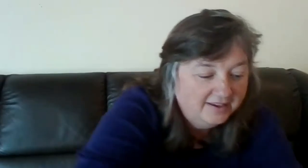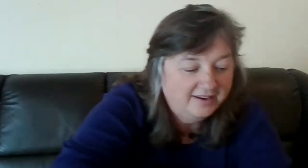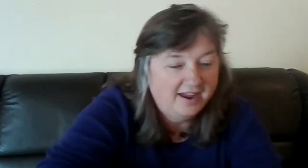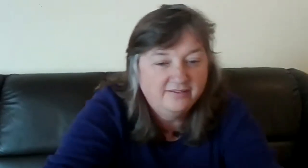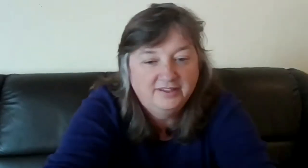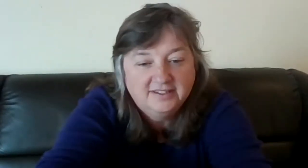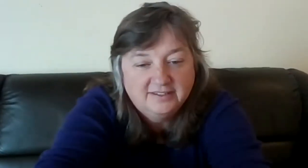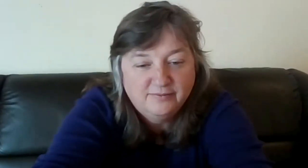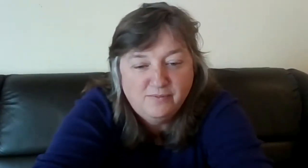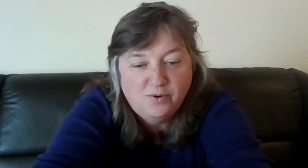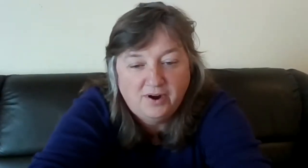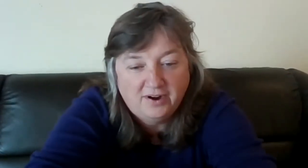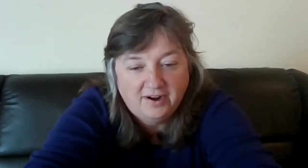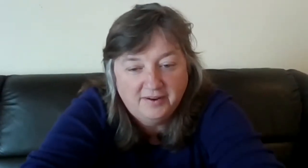I have a list of more.